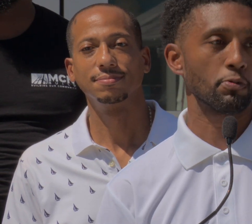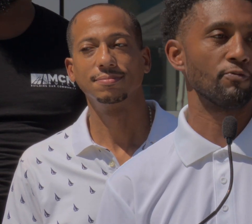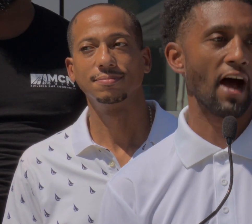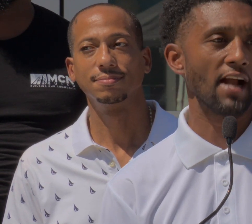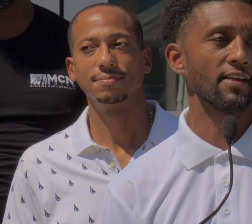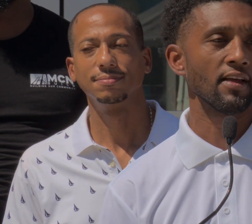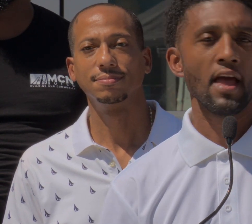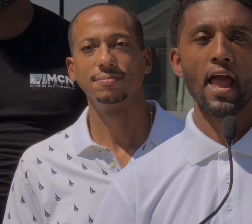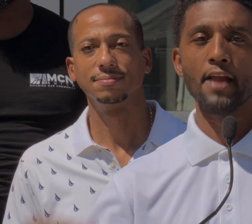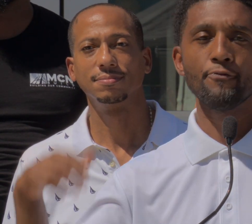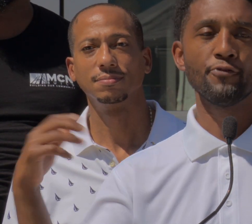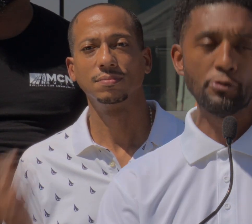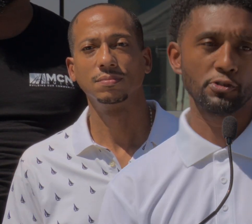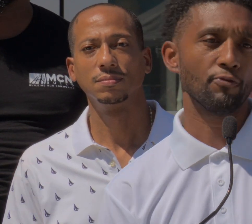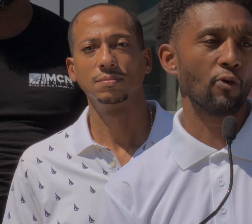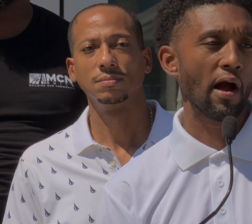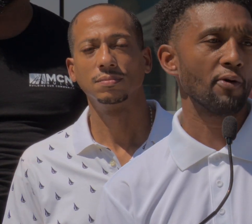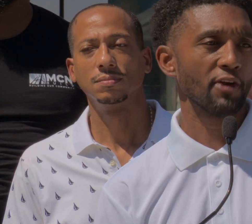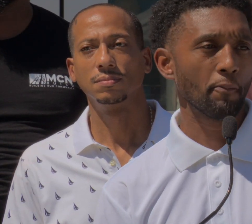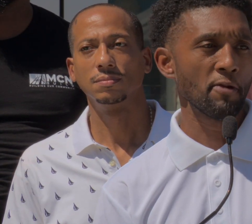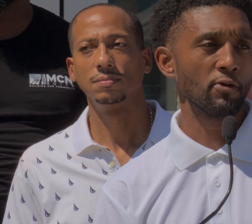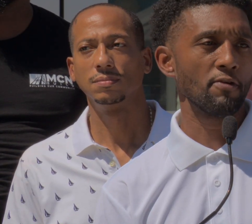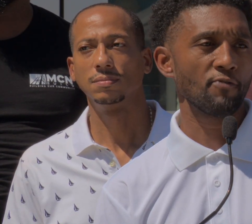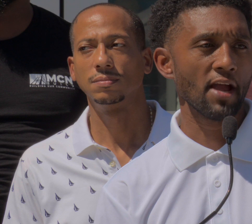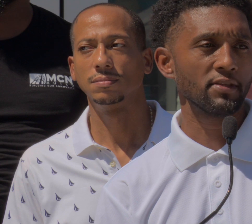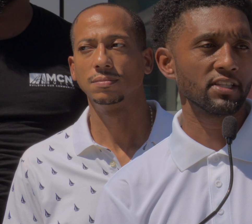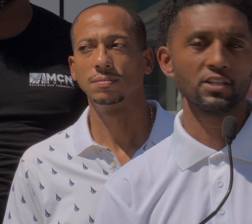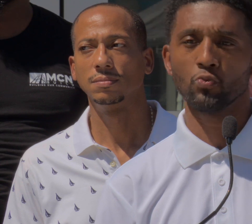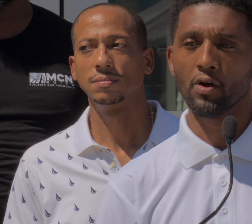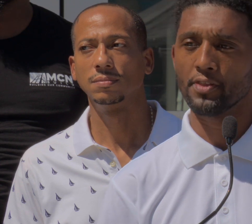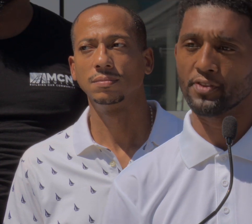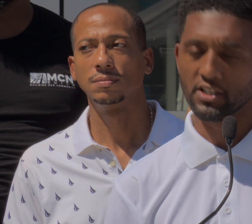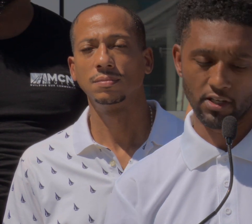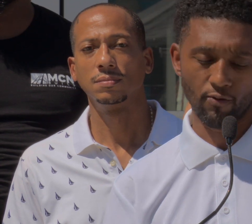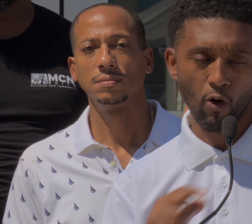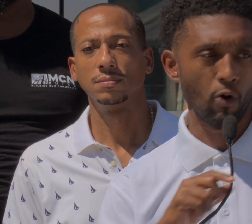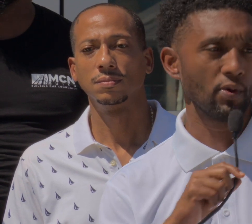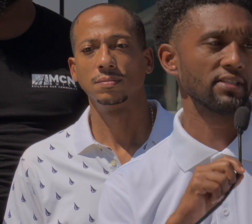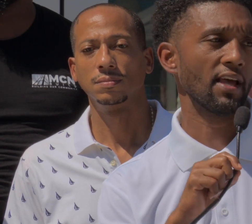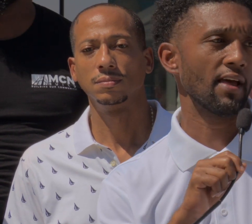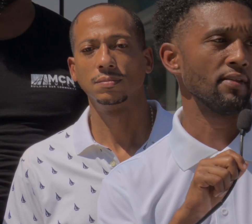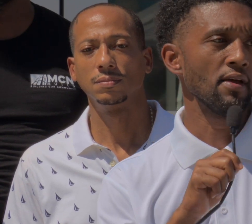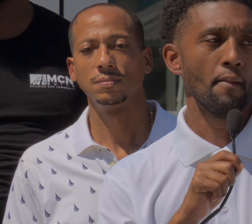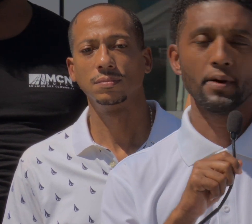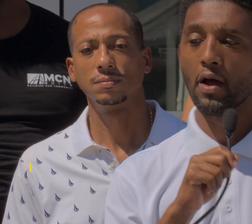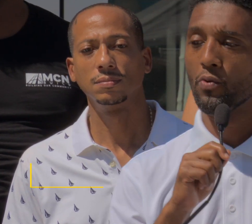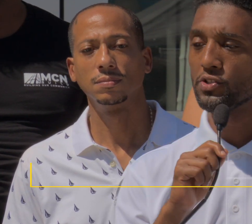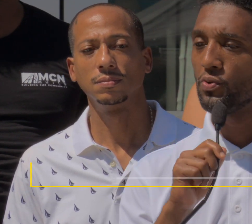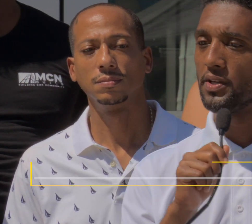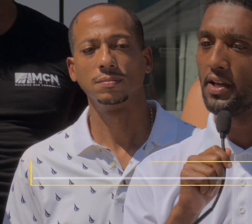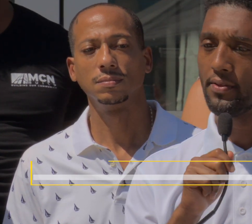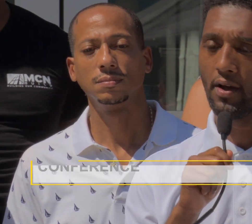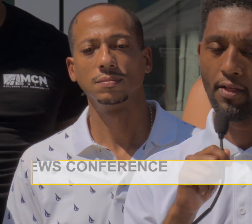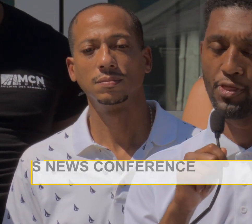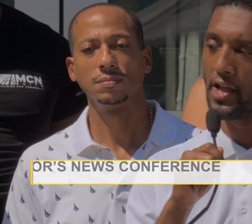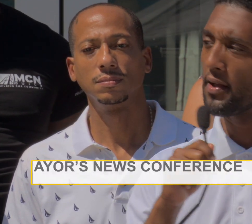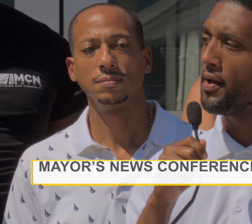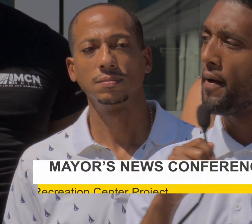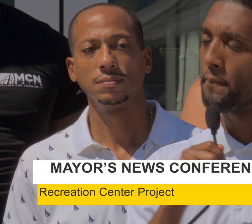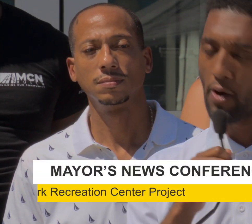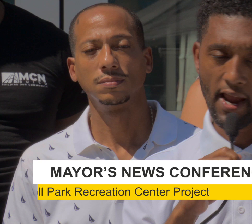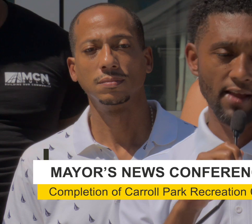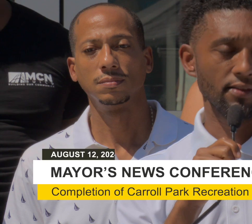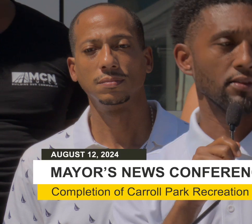commitment to providing a future for our young people and families that is one that they should have always had. But I want to again